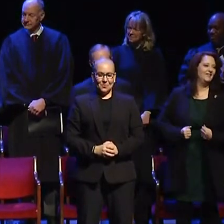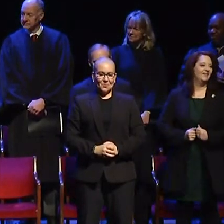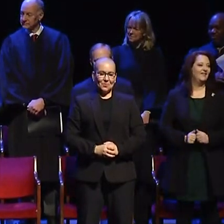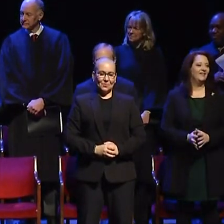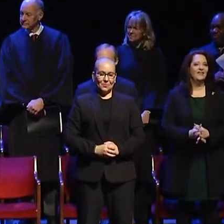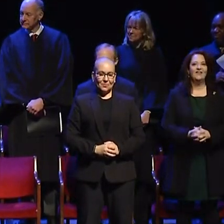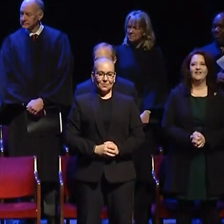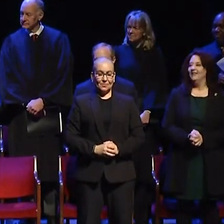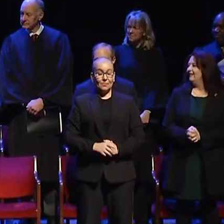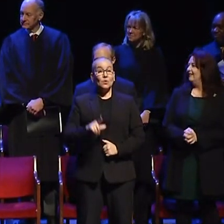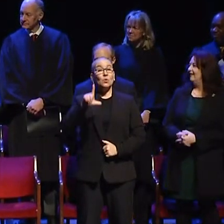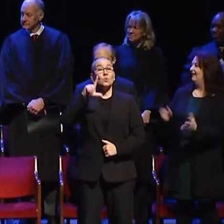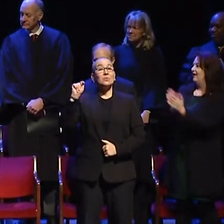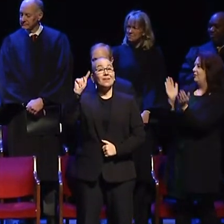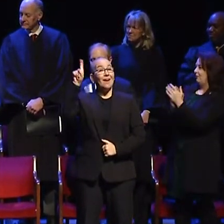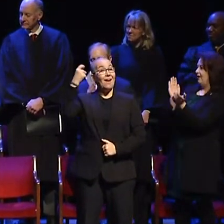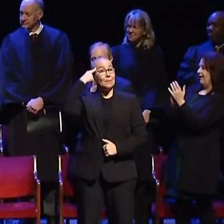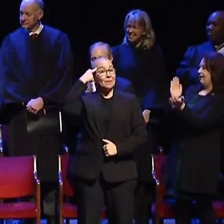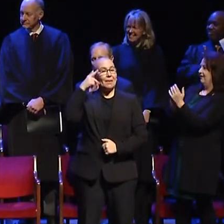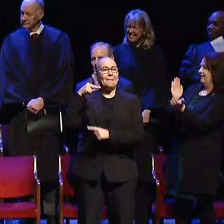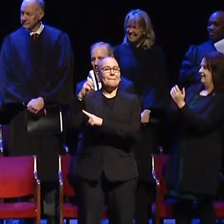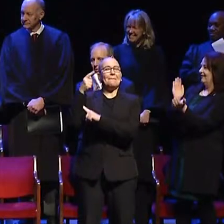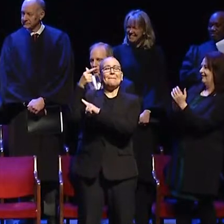Our Lieutenant Governor, Peggy Flanagan.